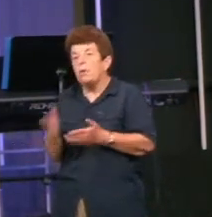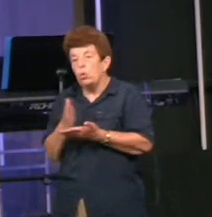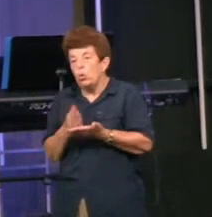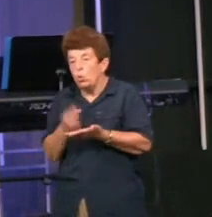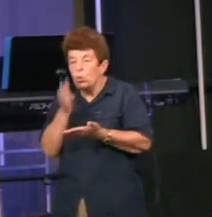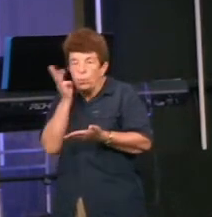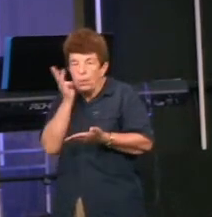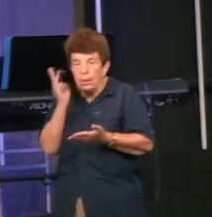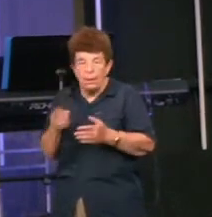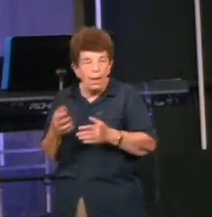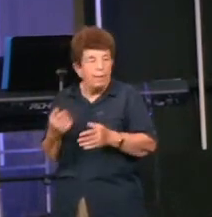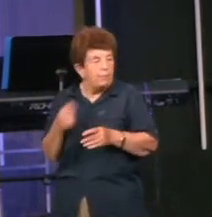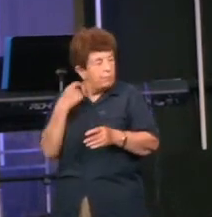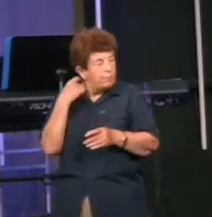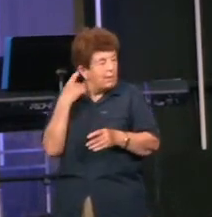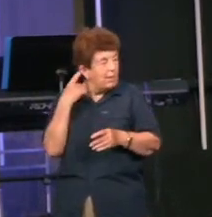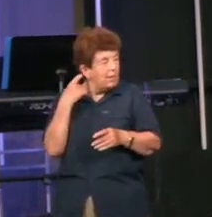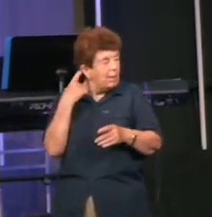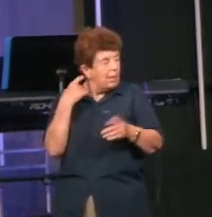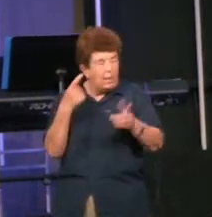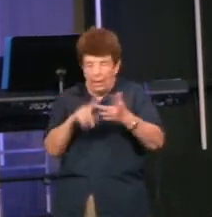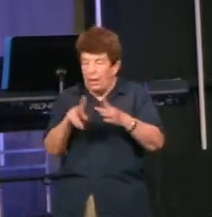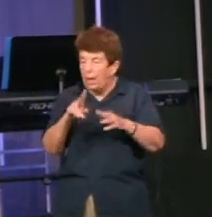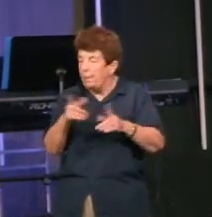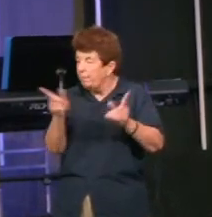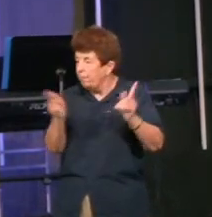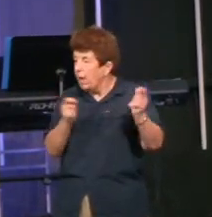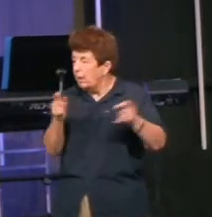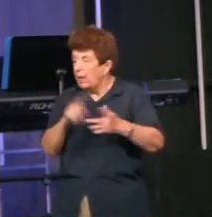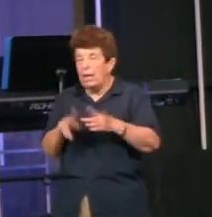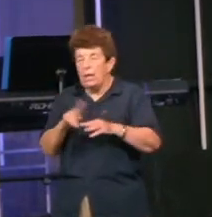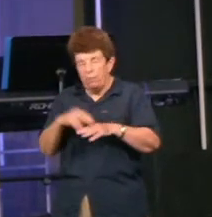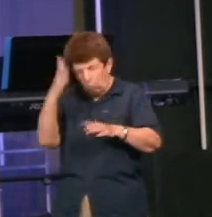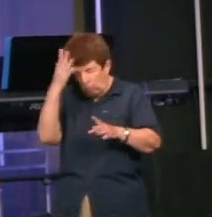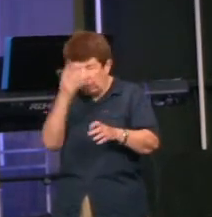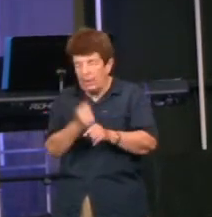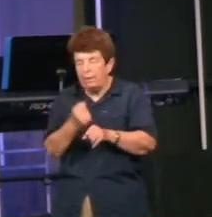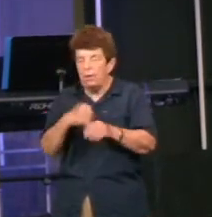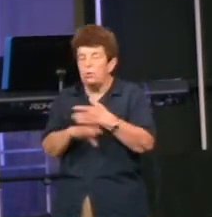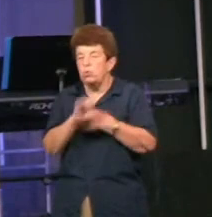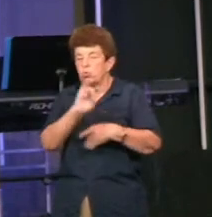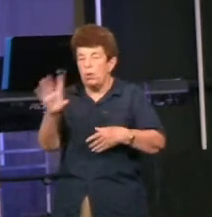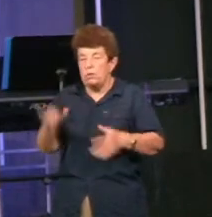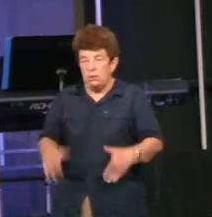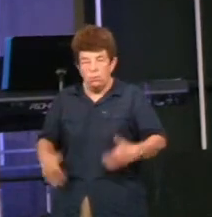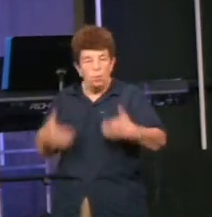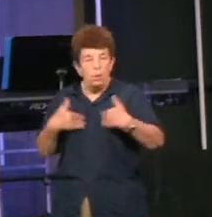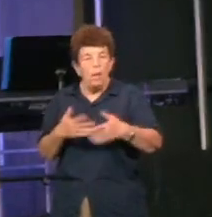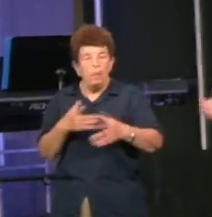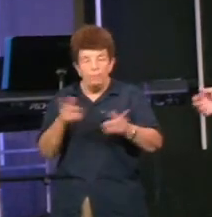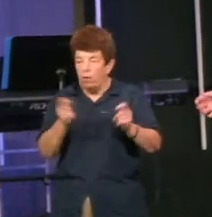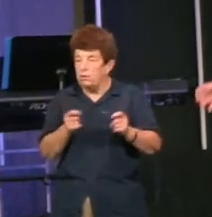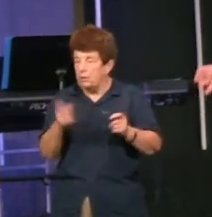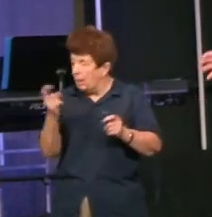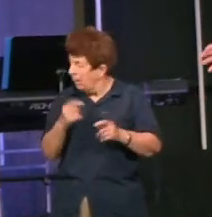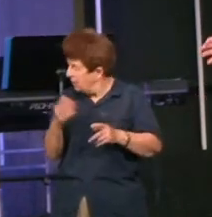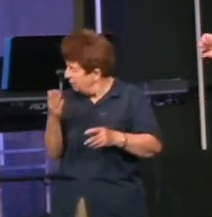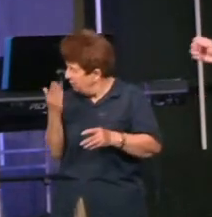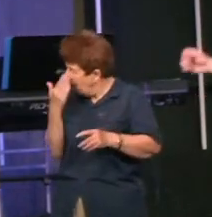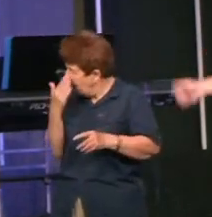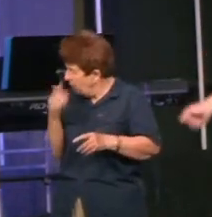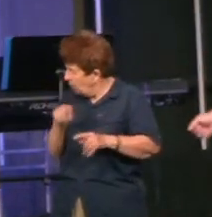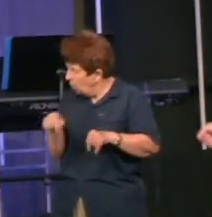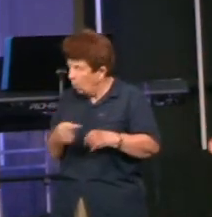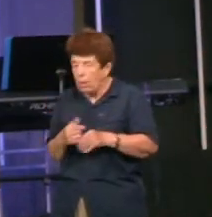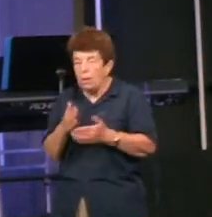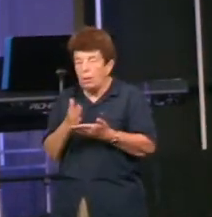communion. And I'm going to invite you, if you're a believer in Christ here this morning, then I'm going to invite you up the front in a moment and we're going